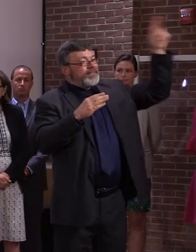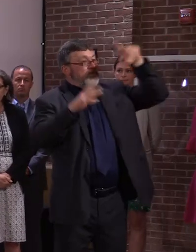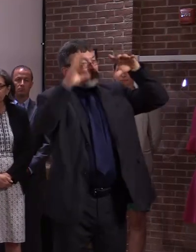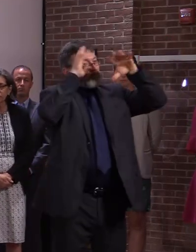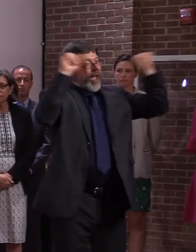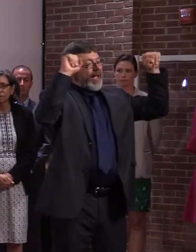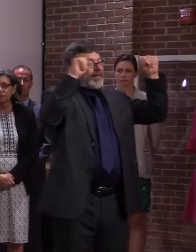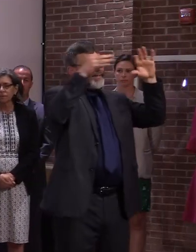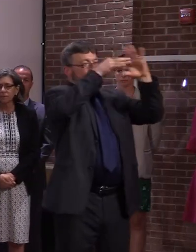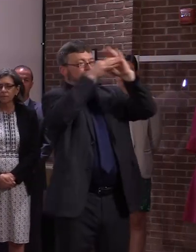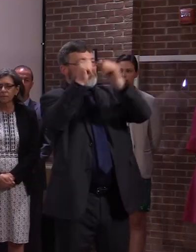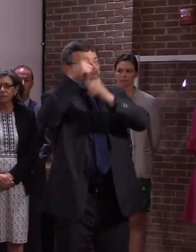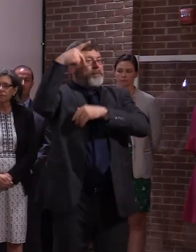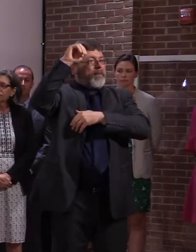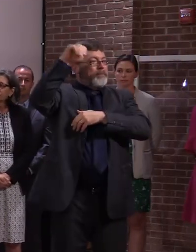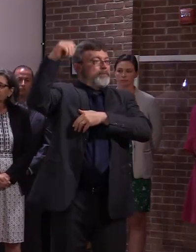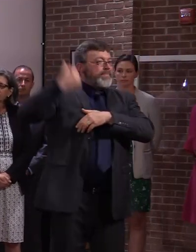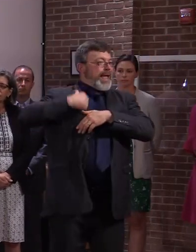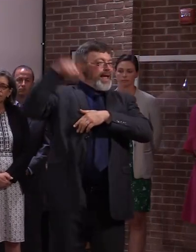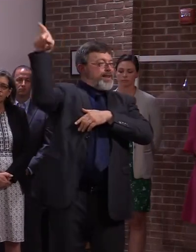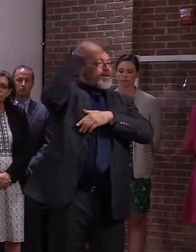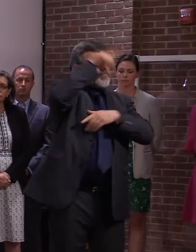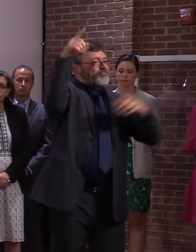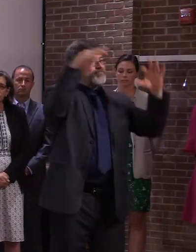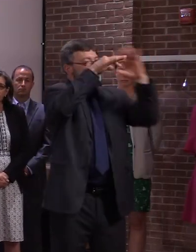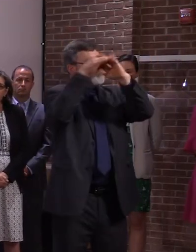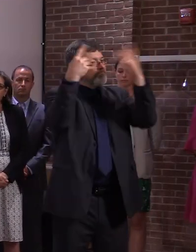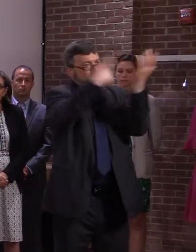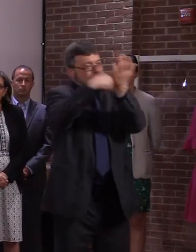Minister Trudeau will have to make together.